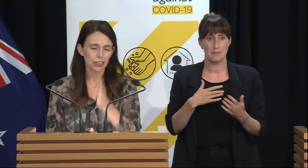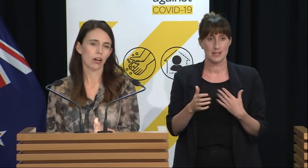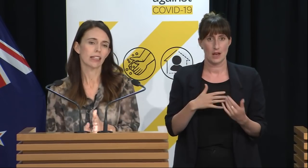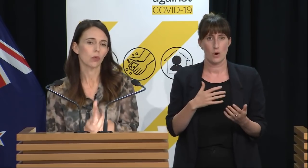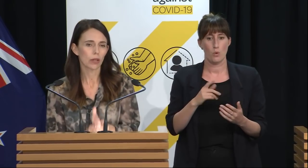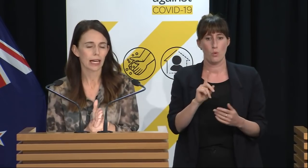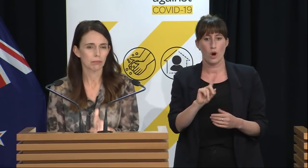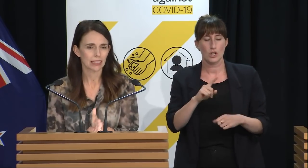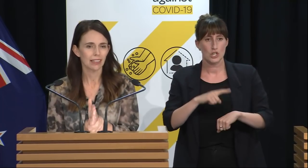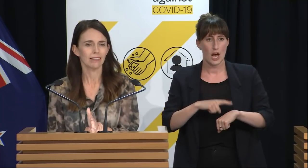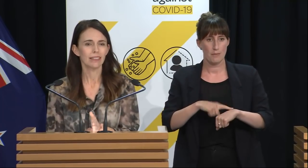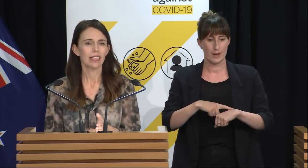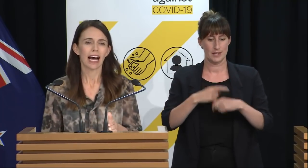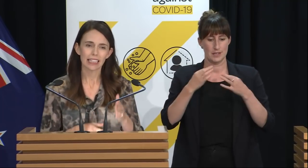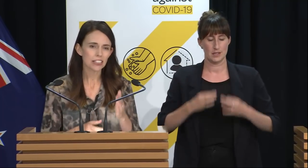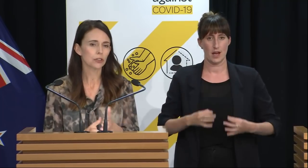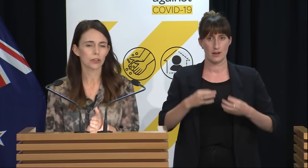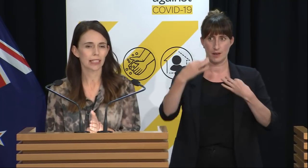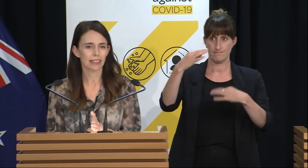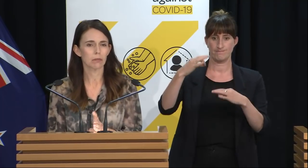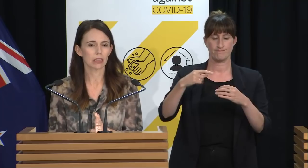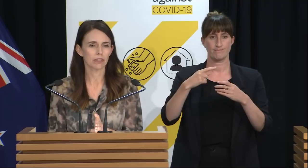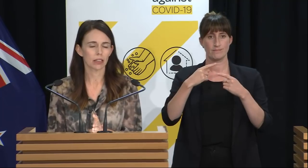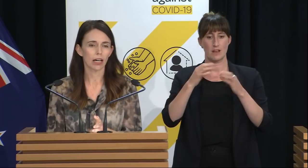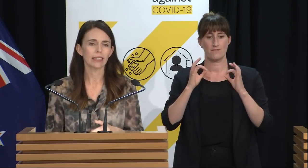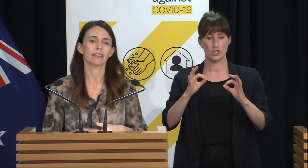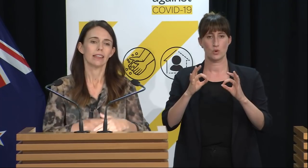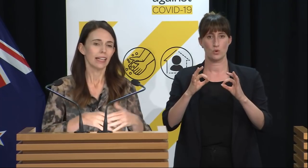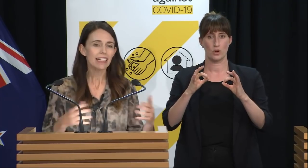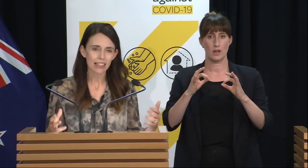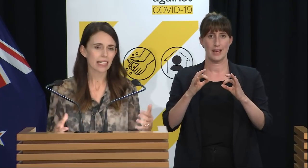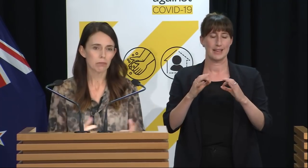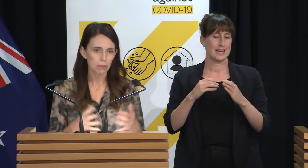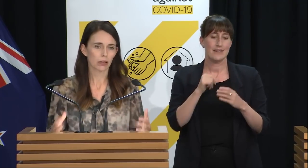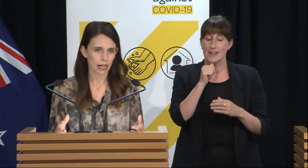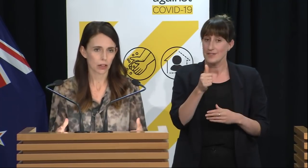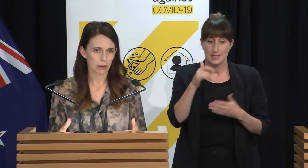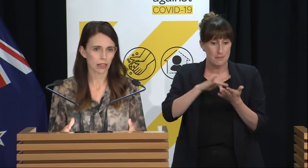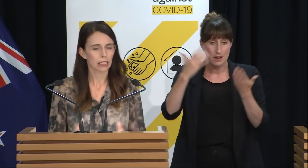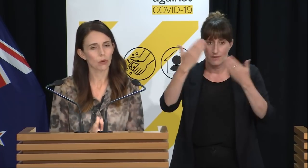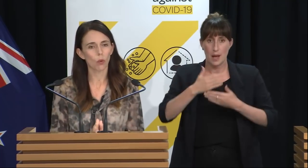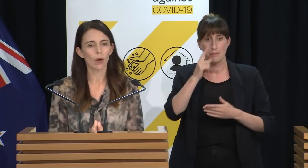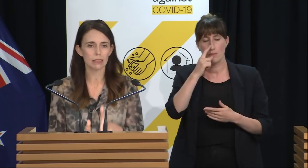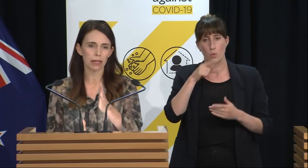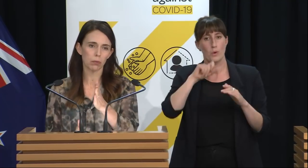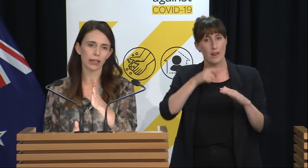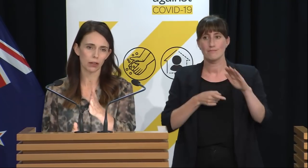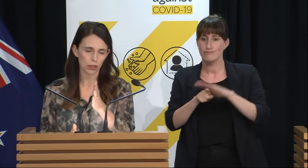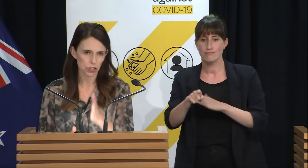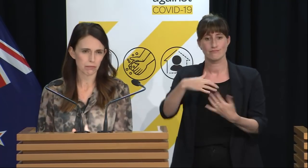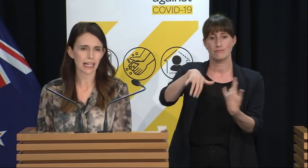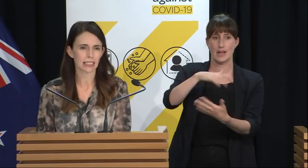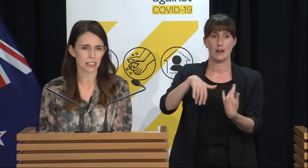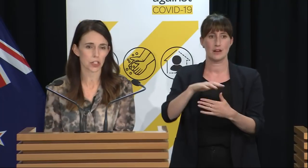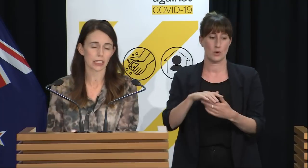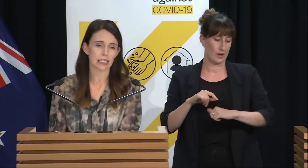you decide an order comes in, unless you're doing it in the middle of the night, even then people are out and about. There will always be a point at